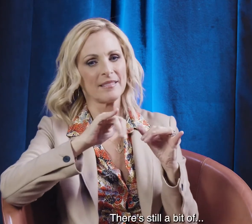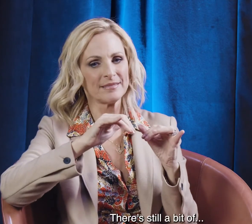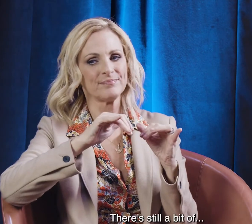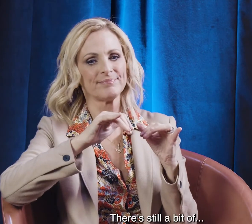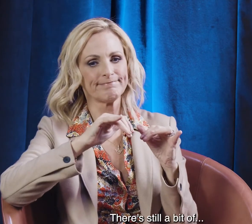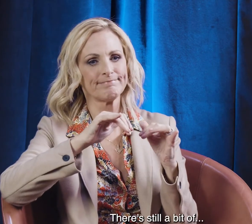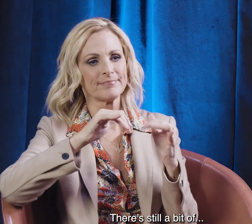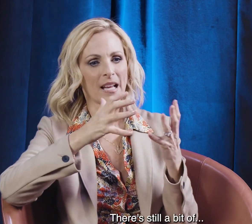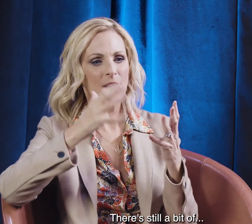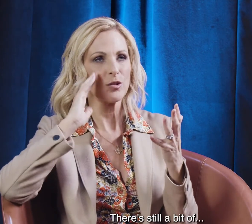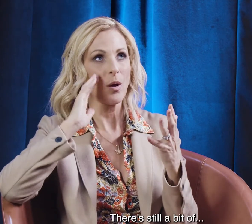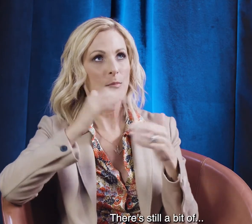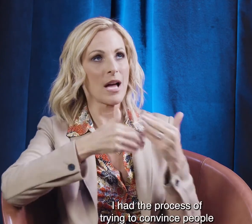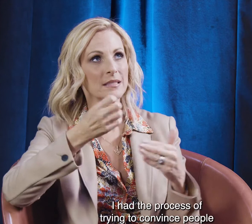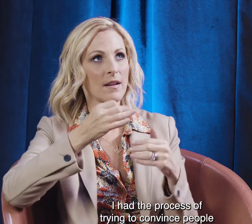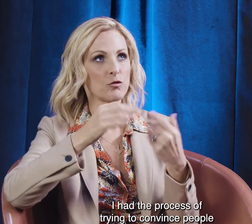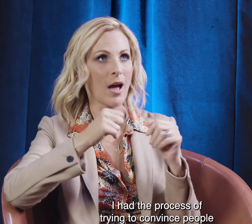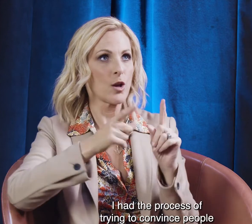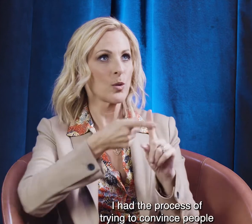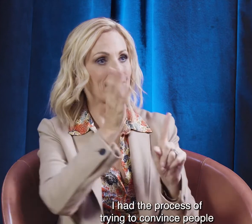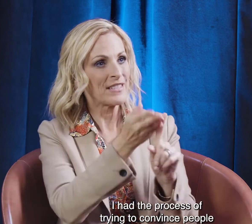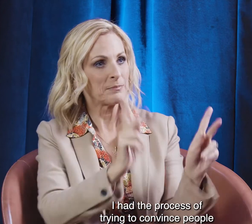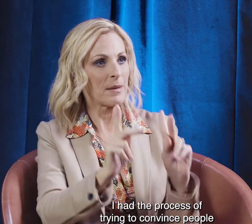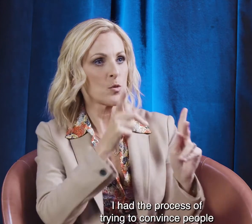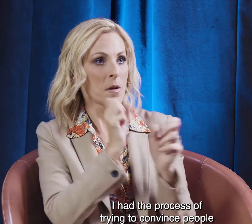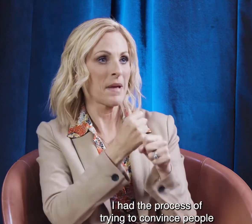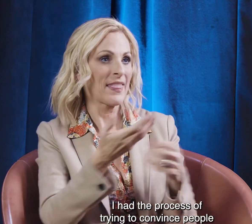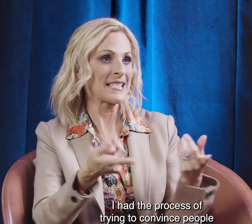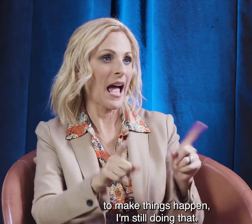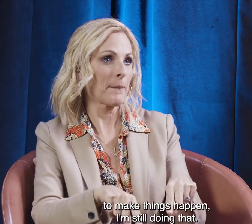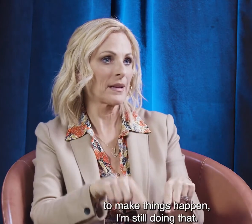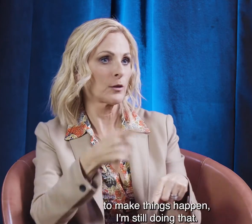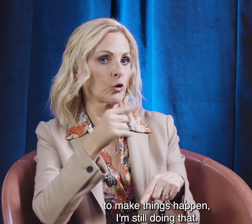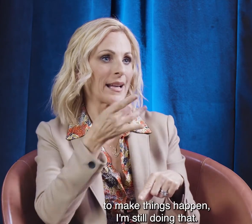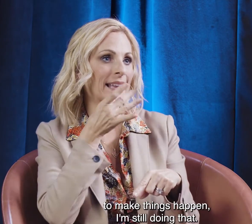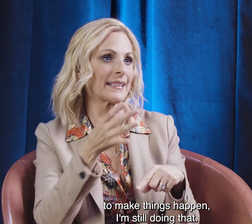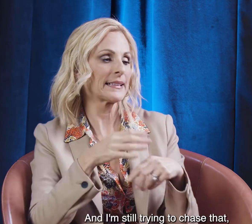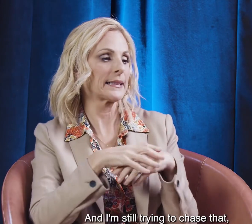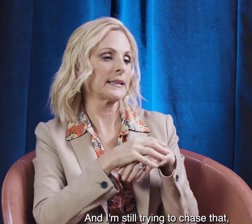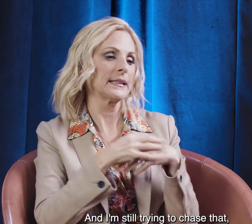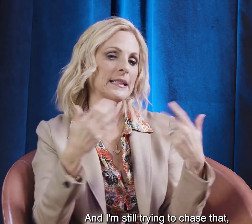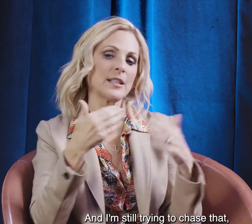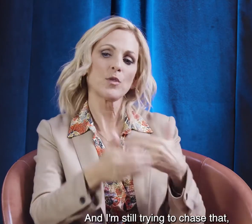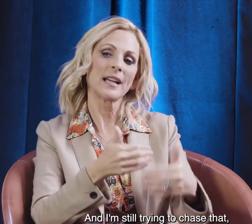There's still a bit of I had the process of trying to convince people to make things happen. I'm still doing that. I'm still trying to chase